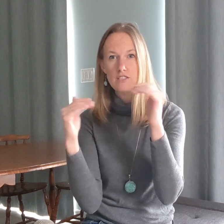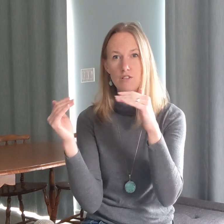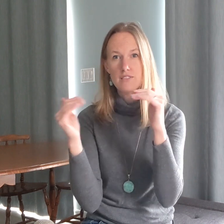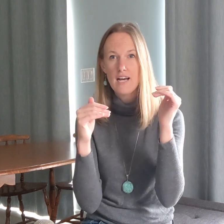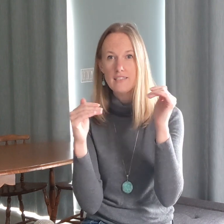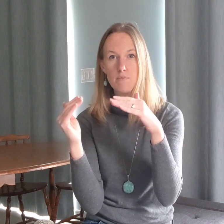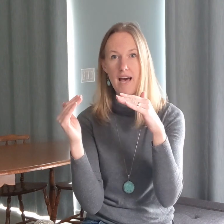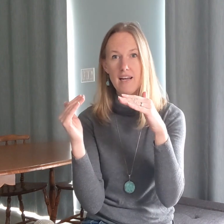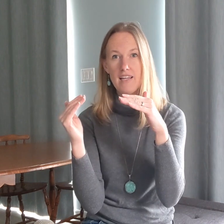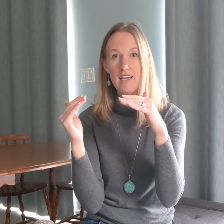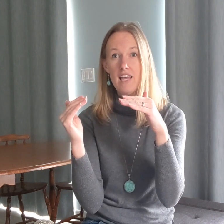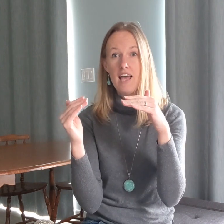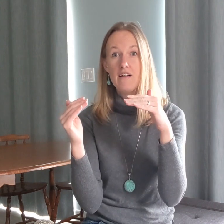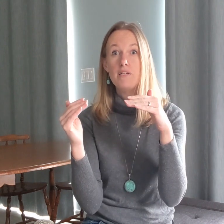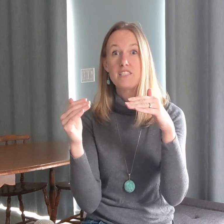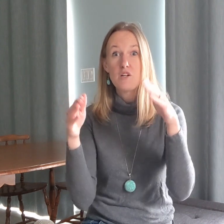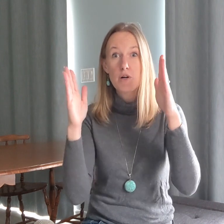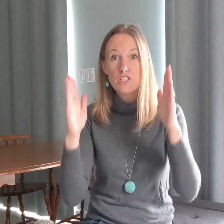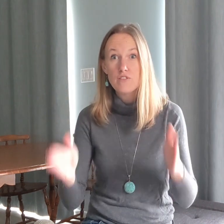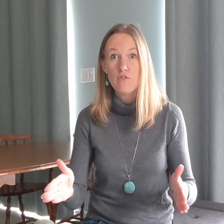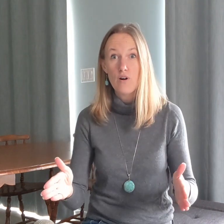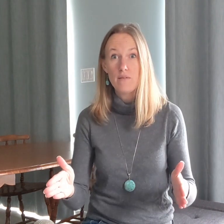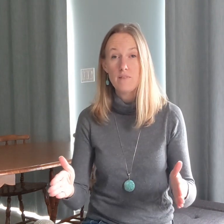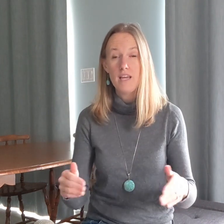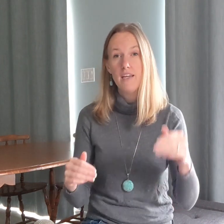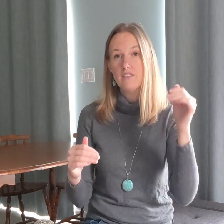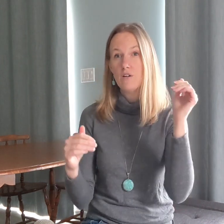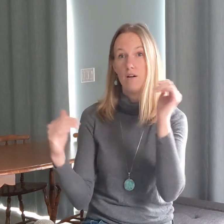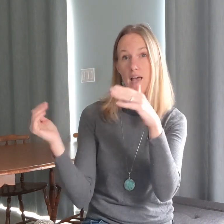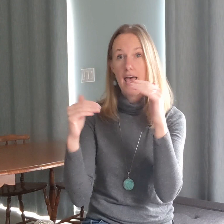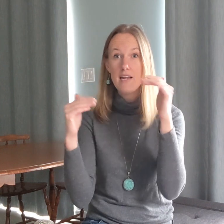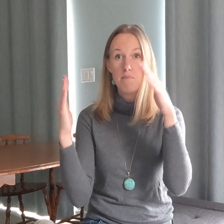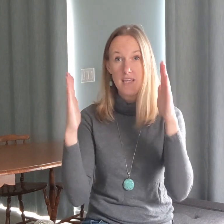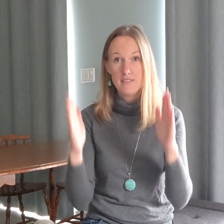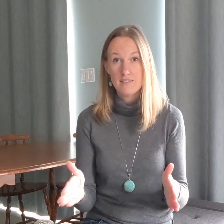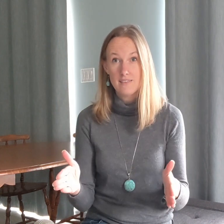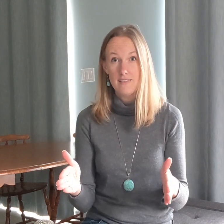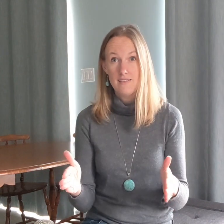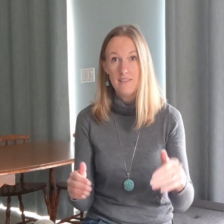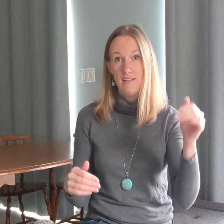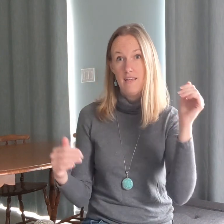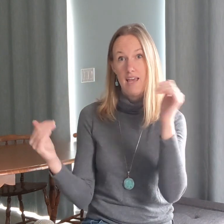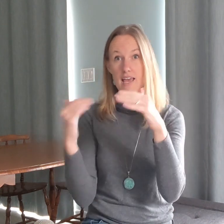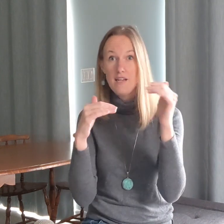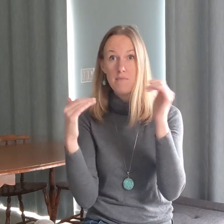two sides are battling and but it's in a person form. Okay so enemies enemies